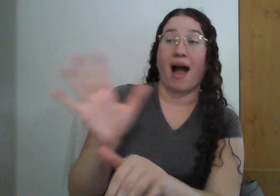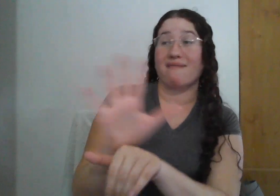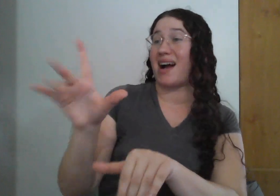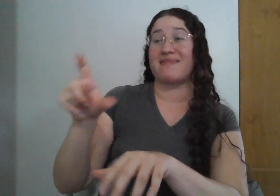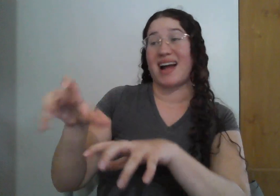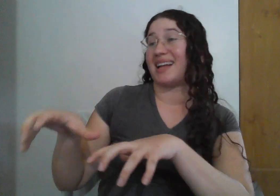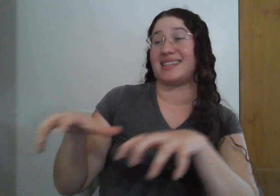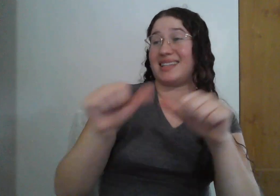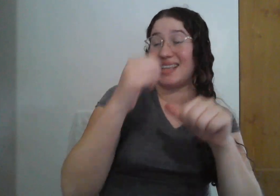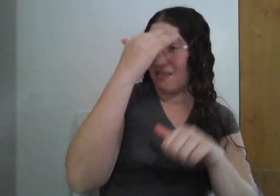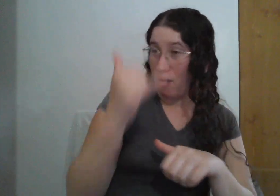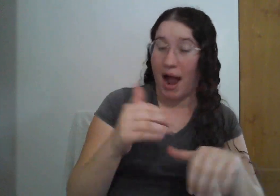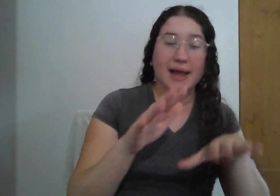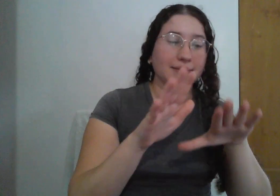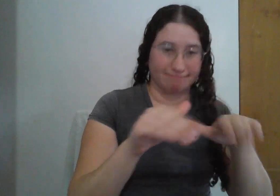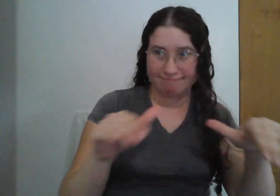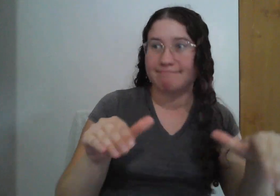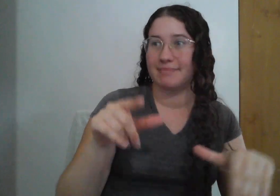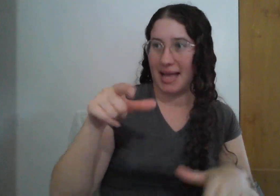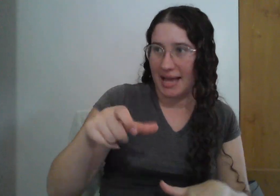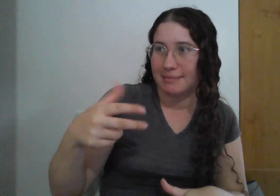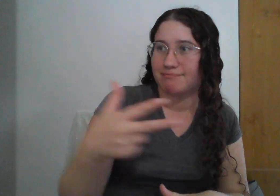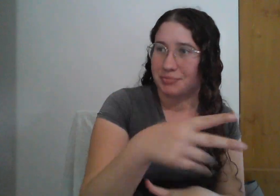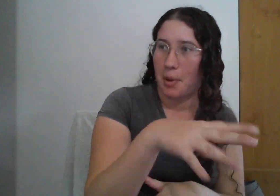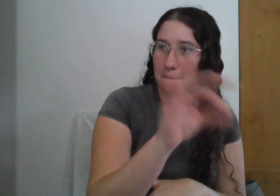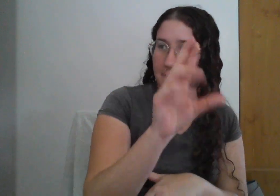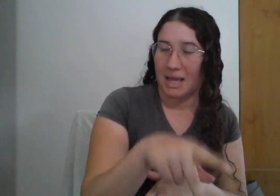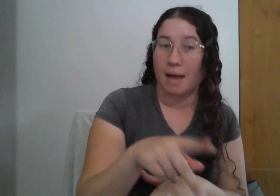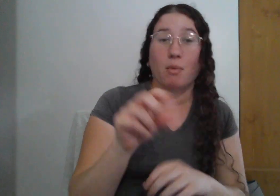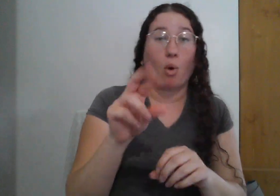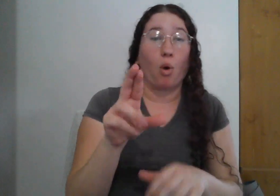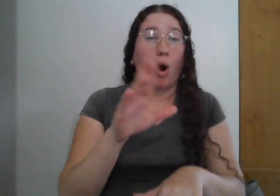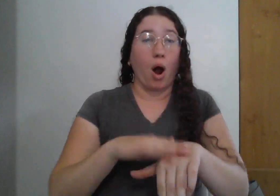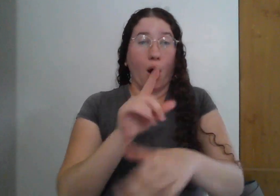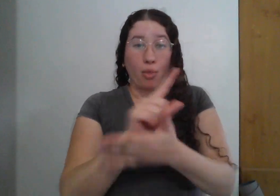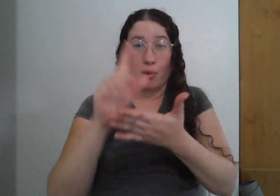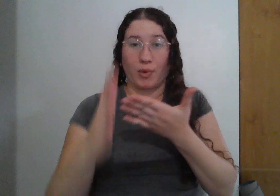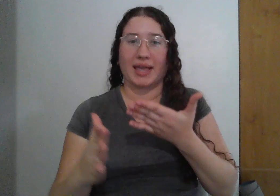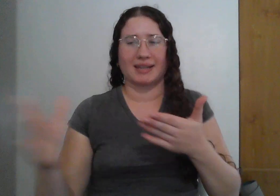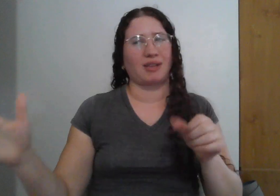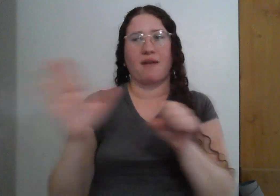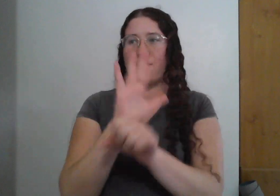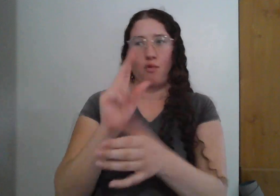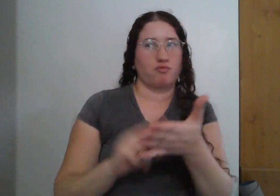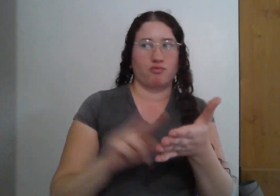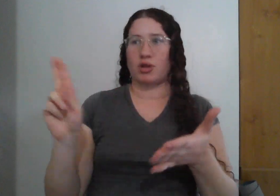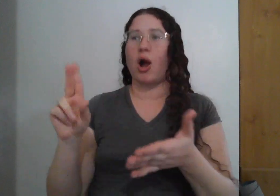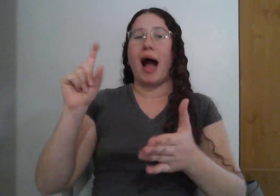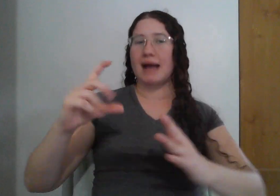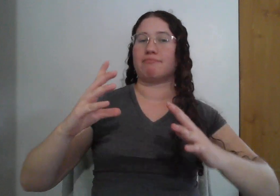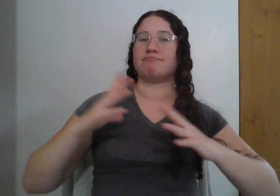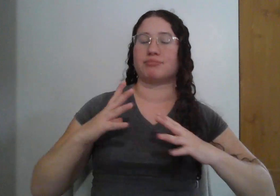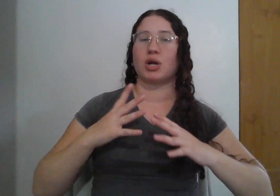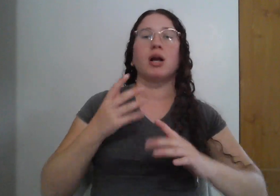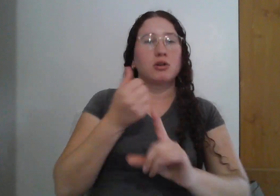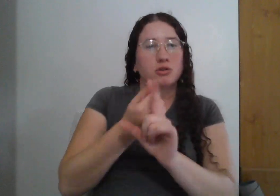pick up your children, or that you log off fully on the weekends to really recharge. You can tell them how you